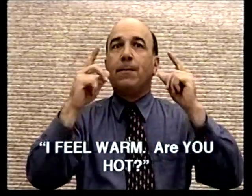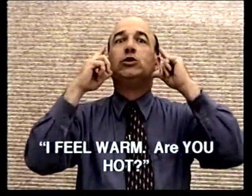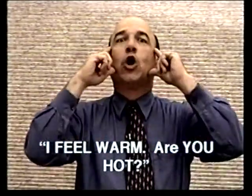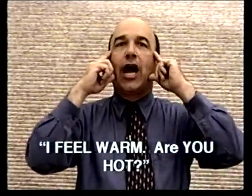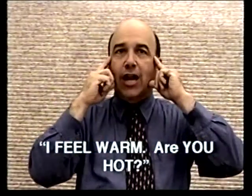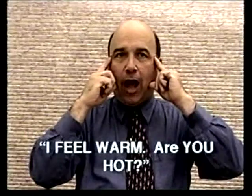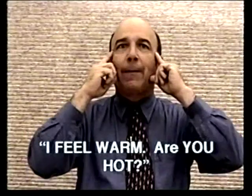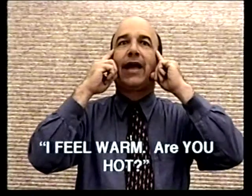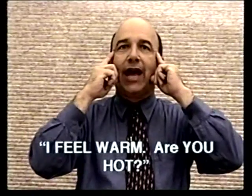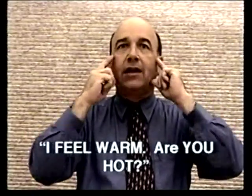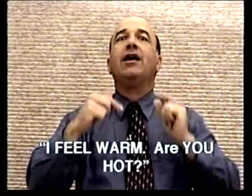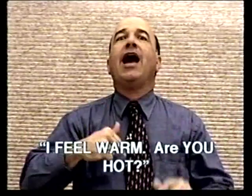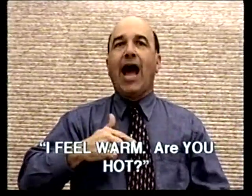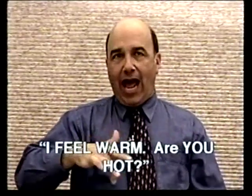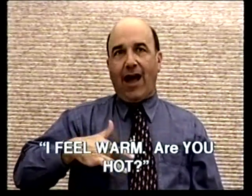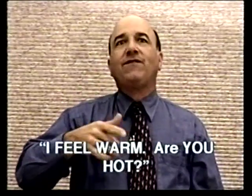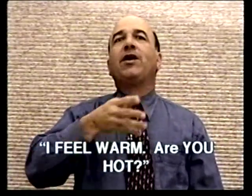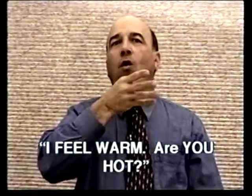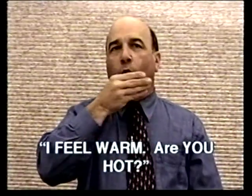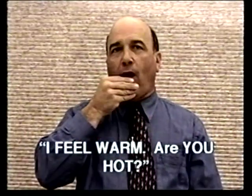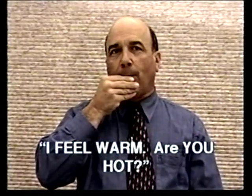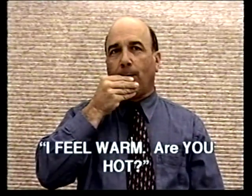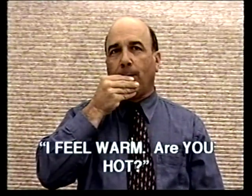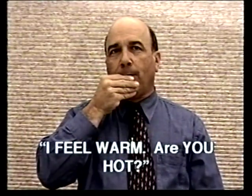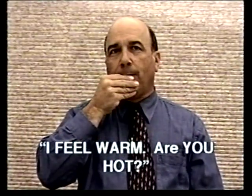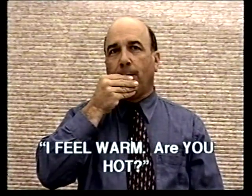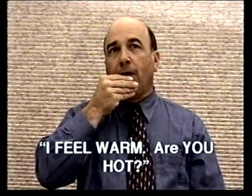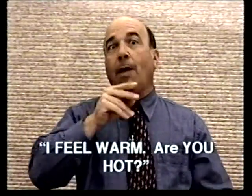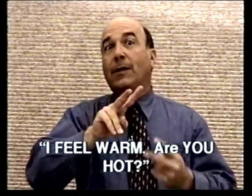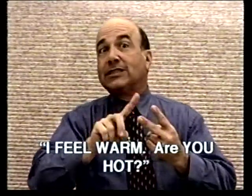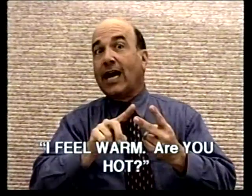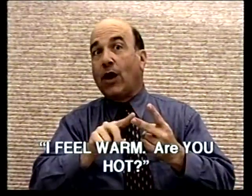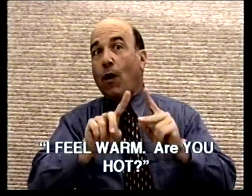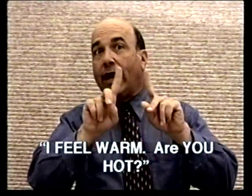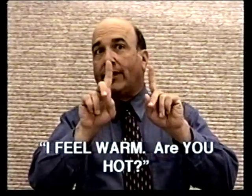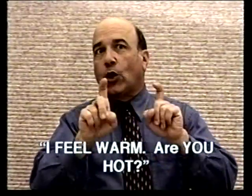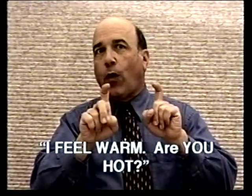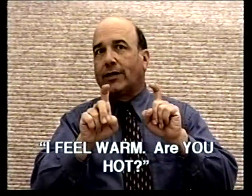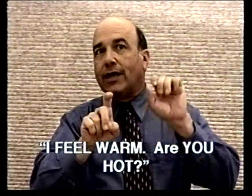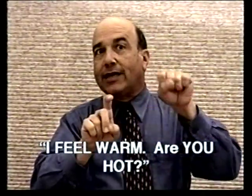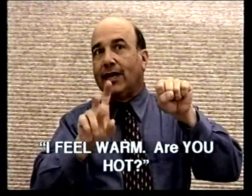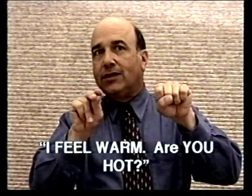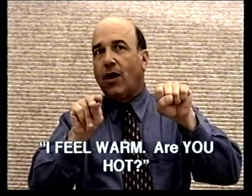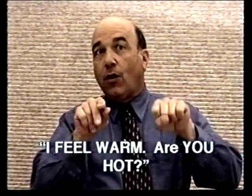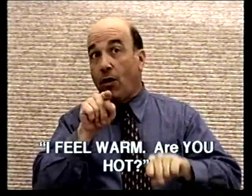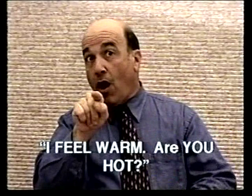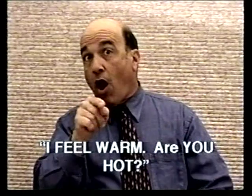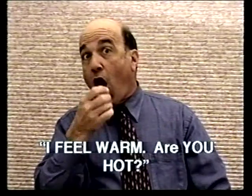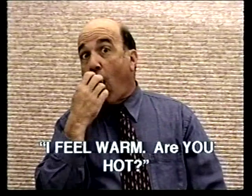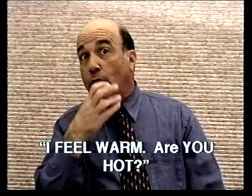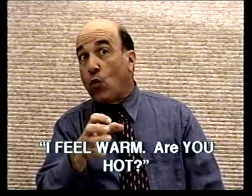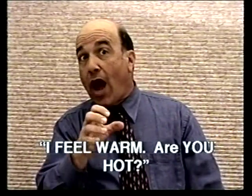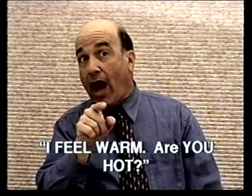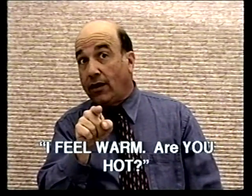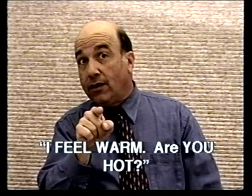statement, so I nod my head. I feel warm. The second one is the question, yes, no. Are you hot?